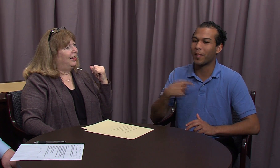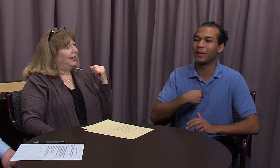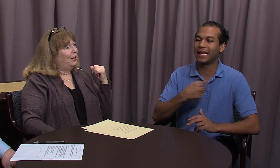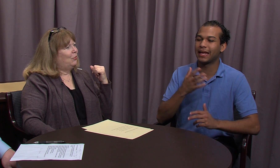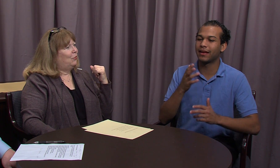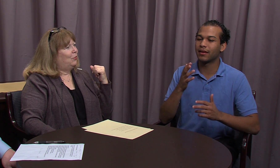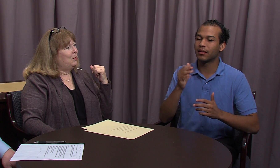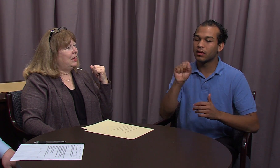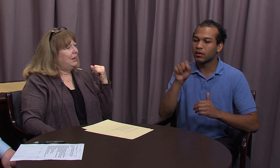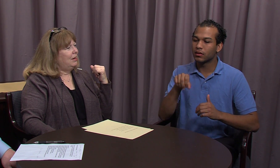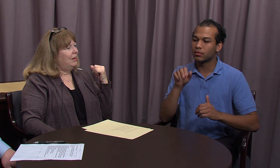For me,